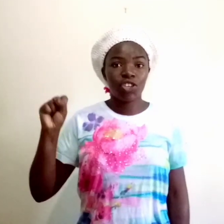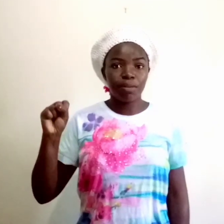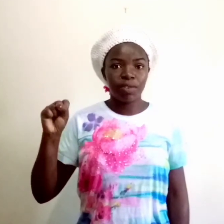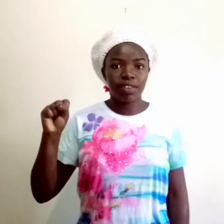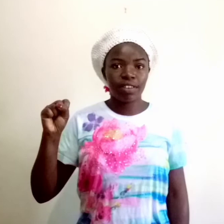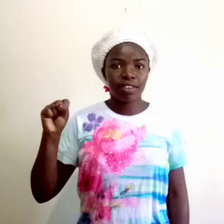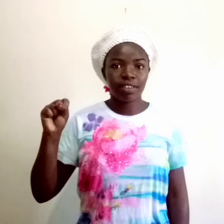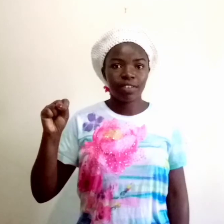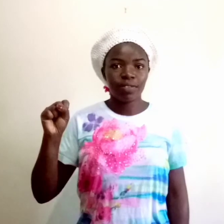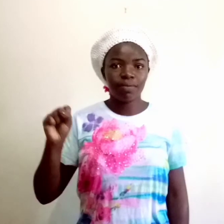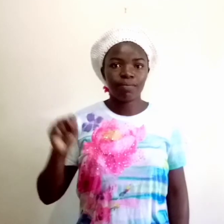James.